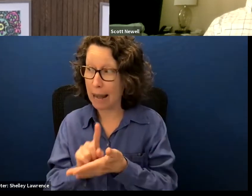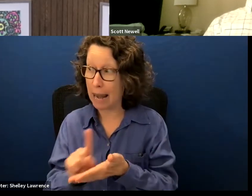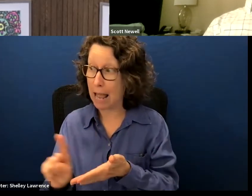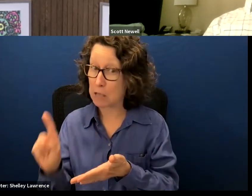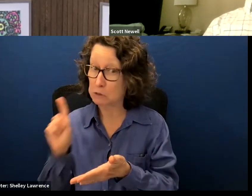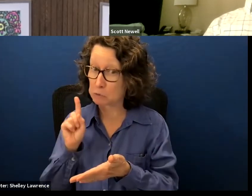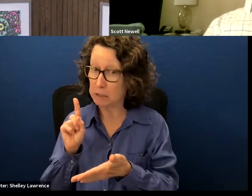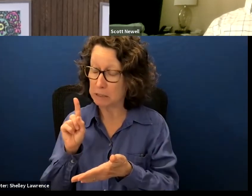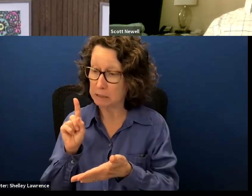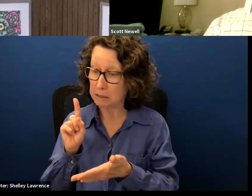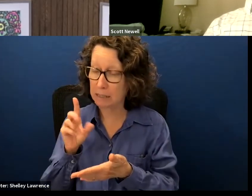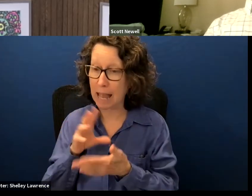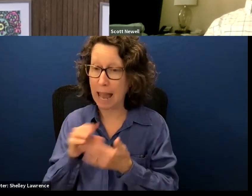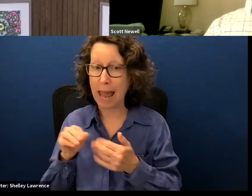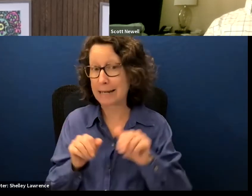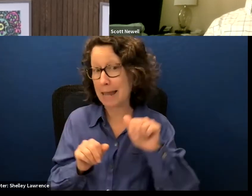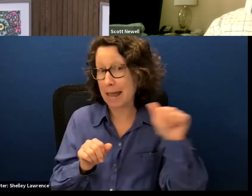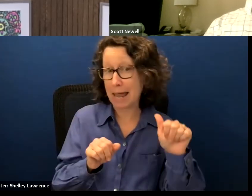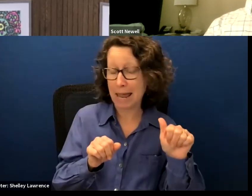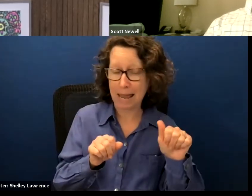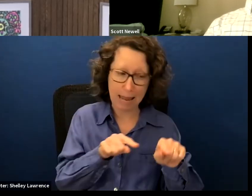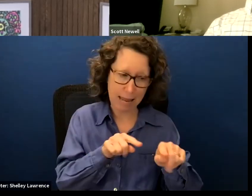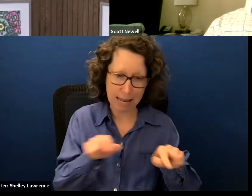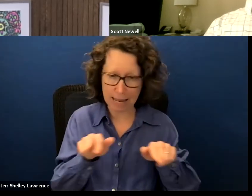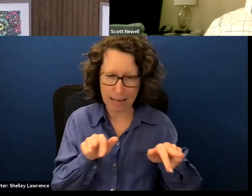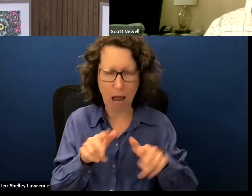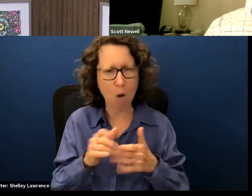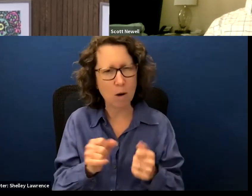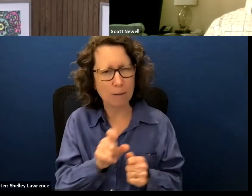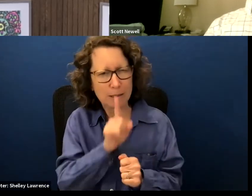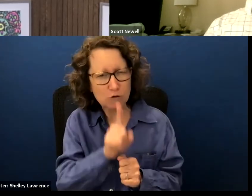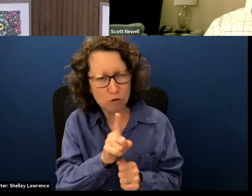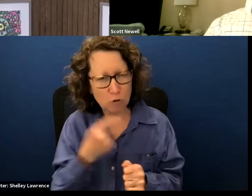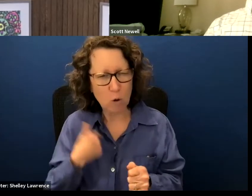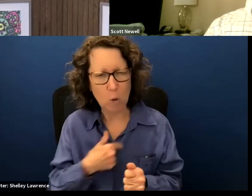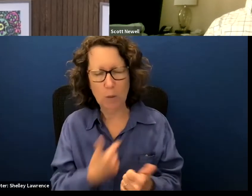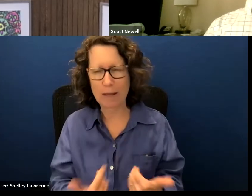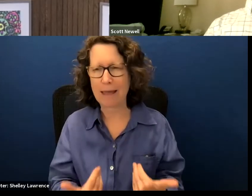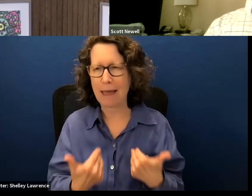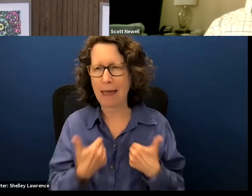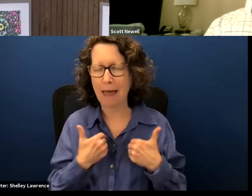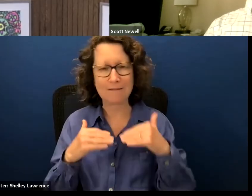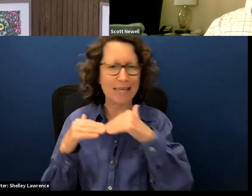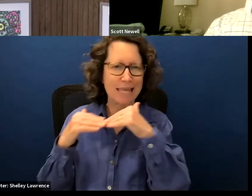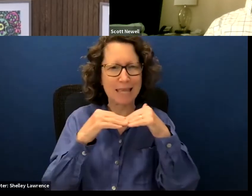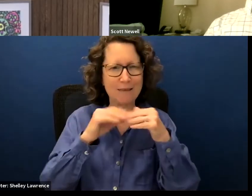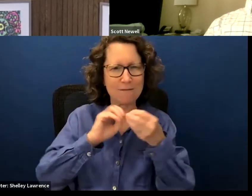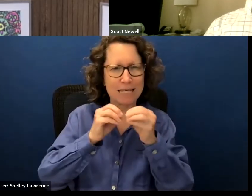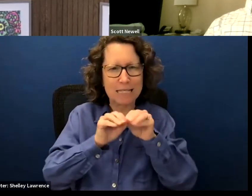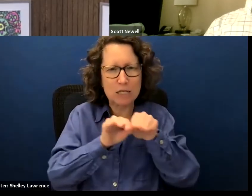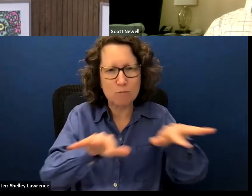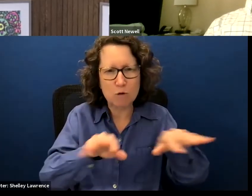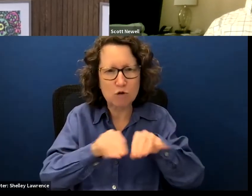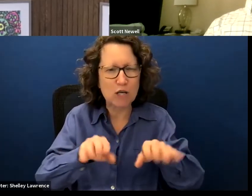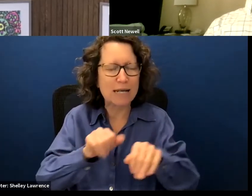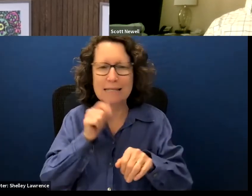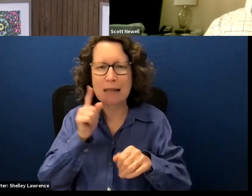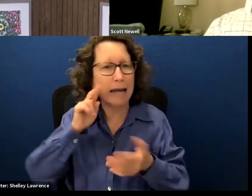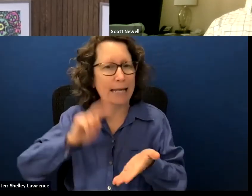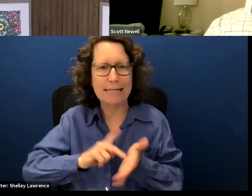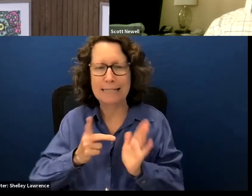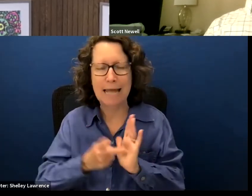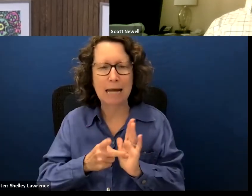and also looking at scenario A. Want to be sure that we have an even distribution and that it's not